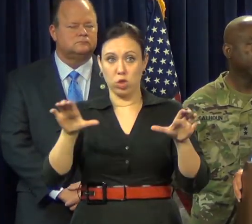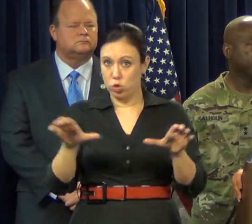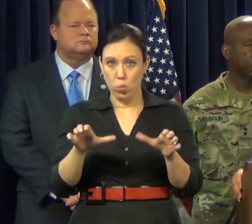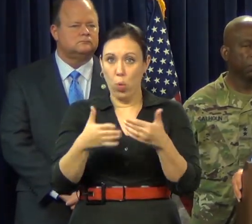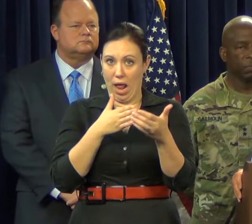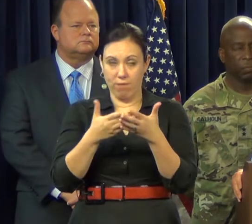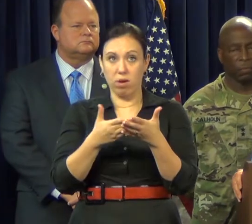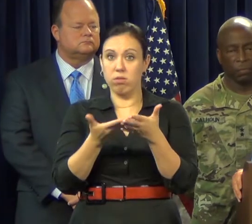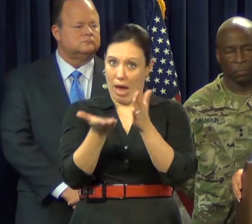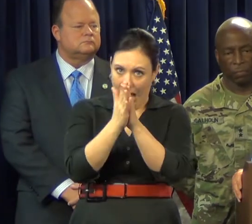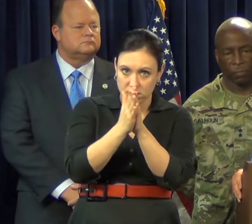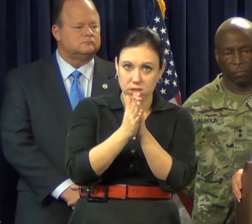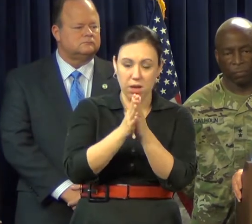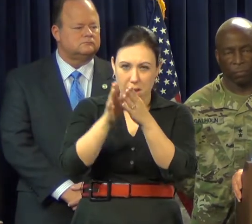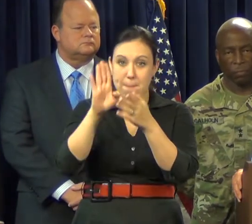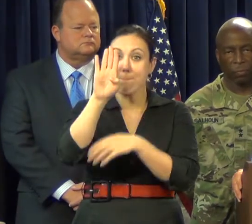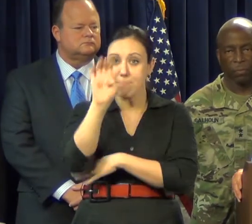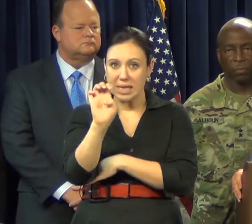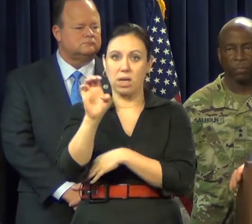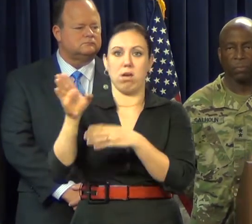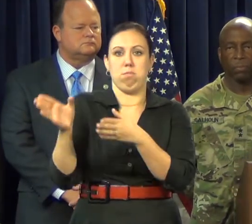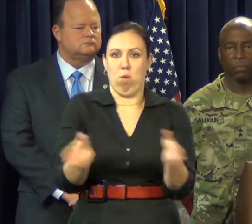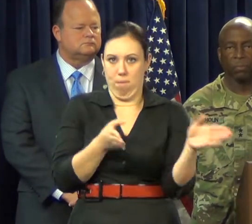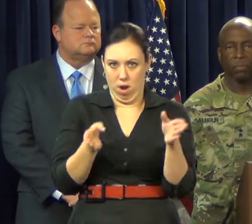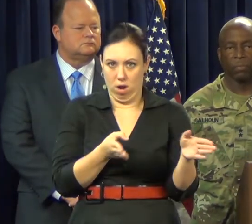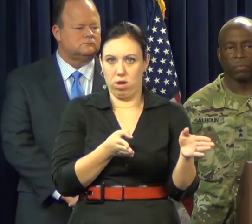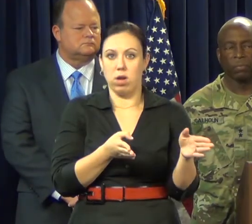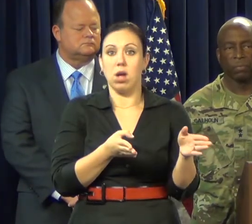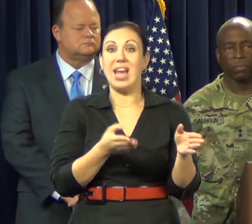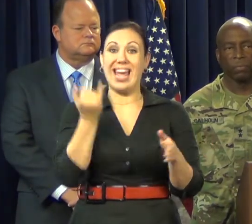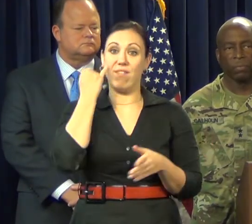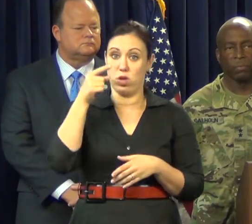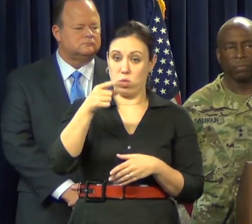asked to do. Be prepared. Think about what you're doing. If